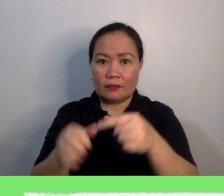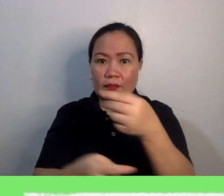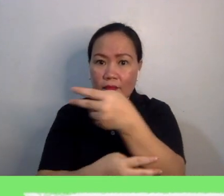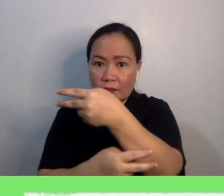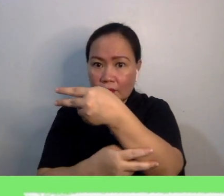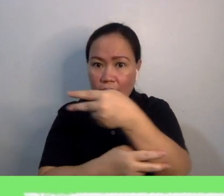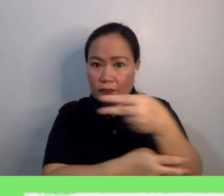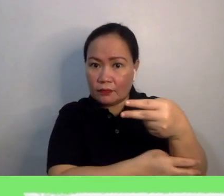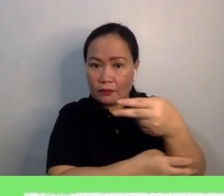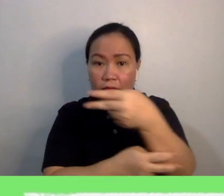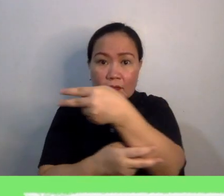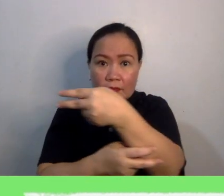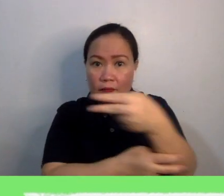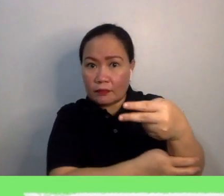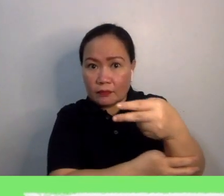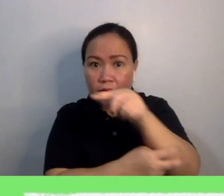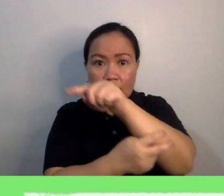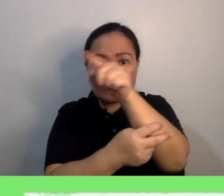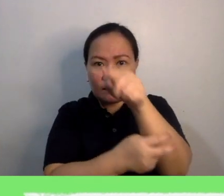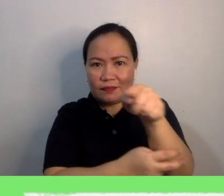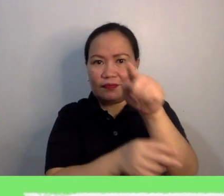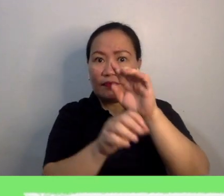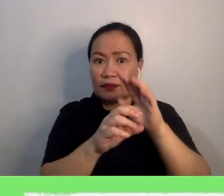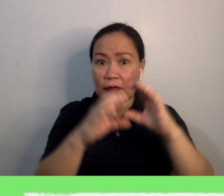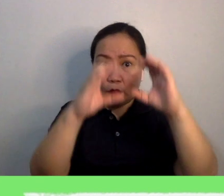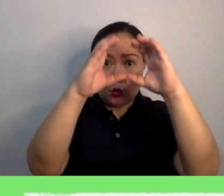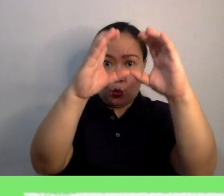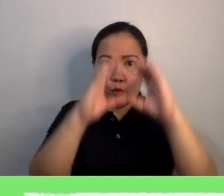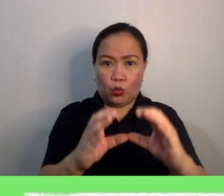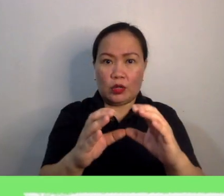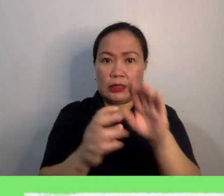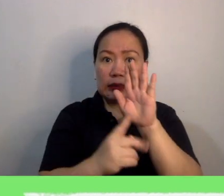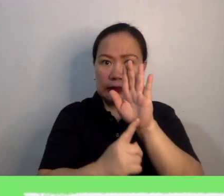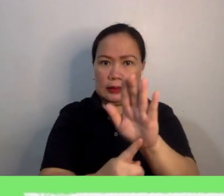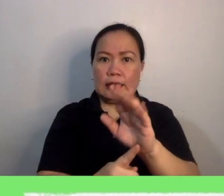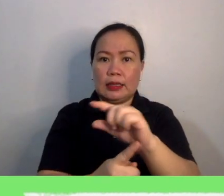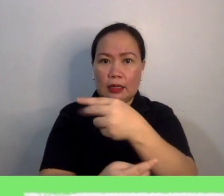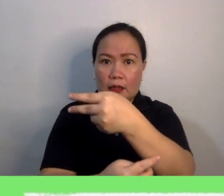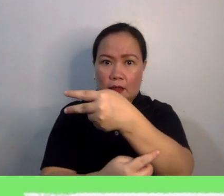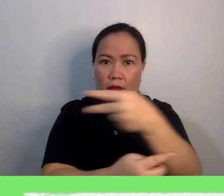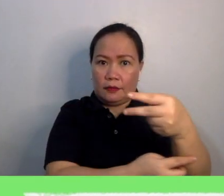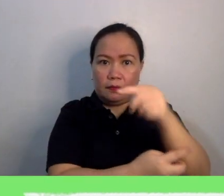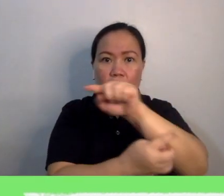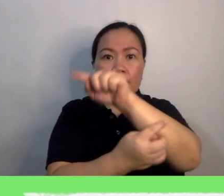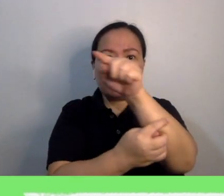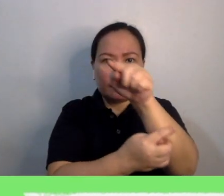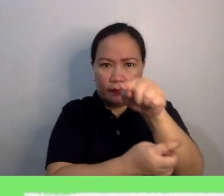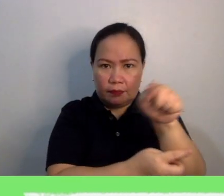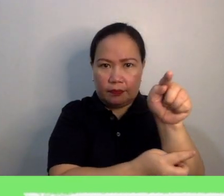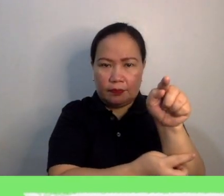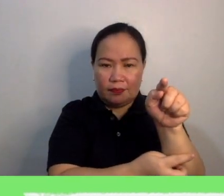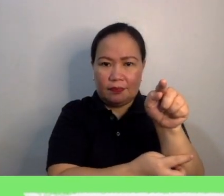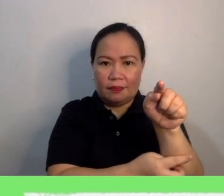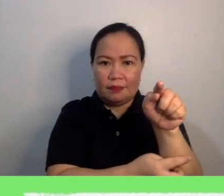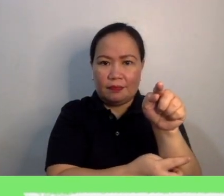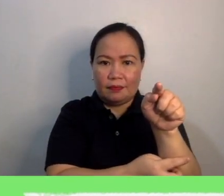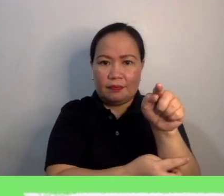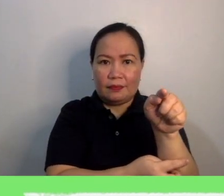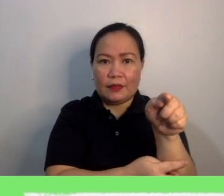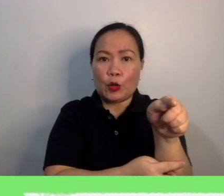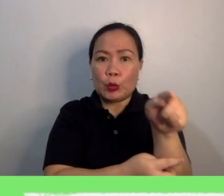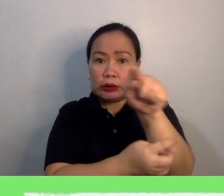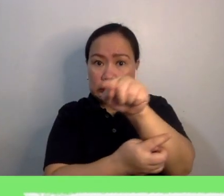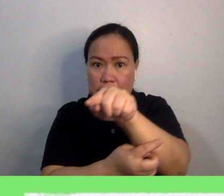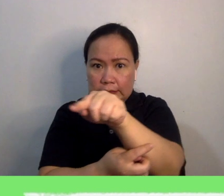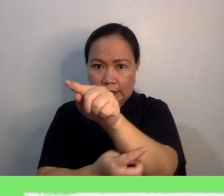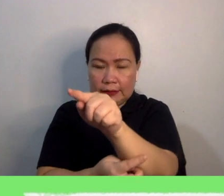may write this like this. So, this is the symbol for congruency. Okay, so pag sinabi natin congruent, ito po yung